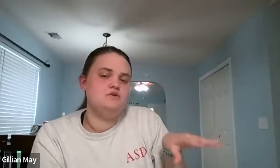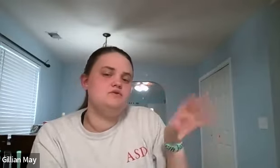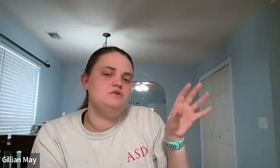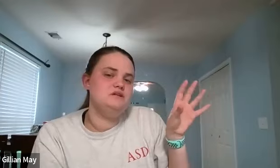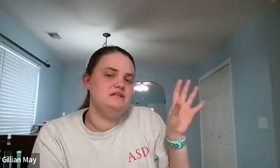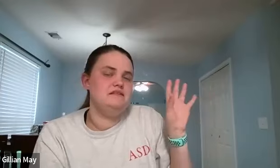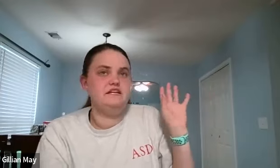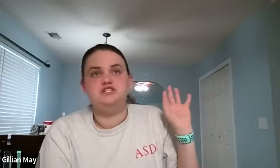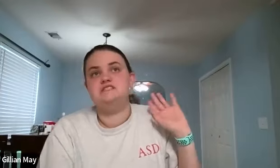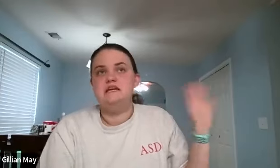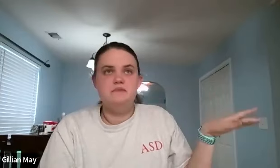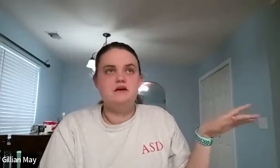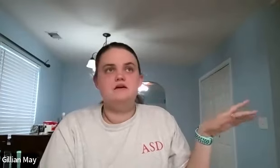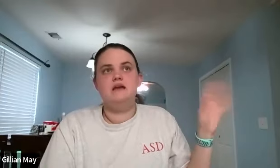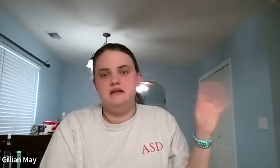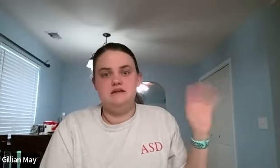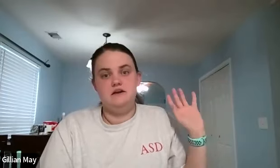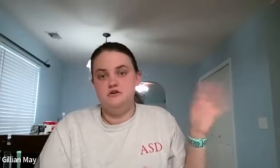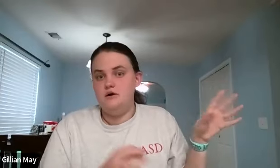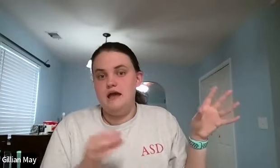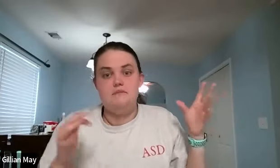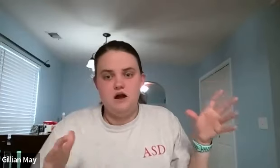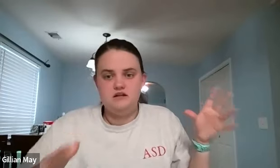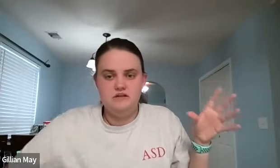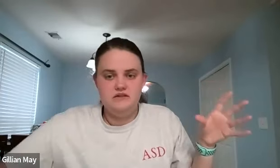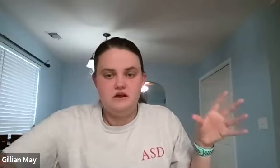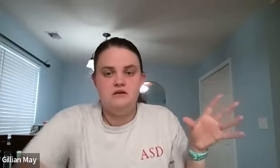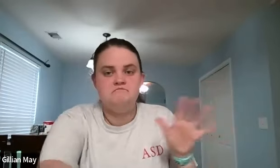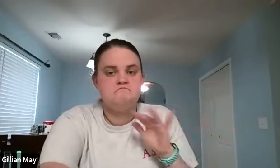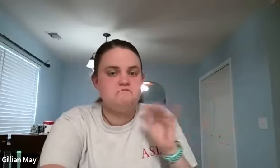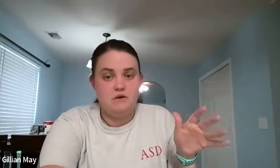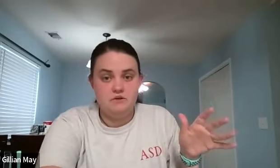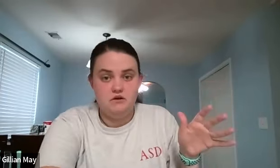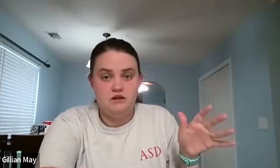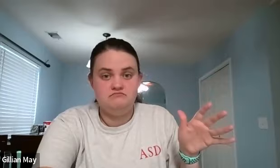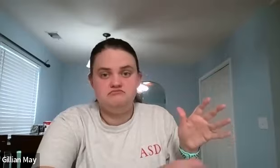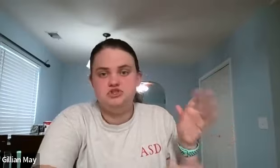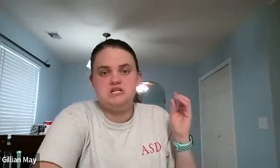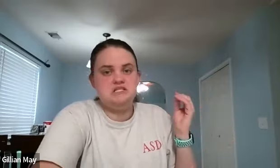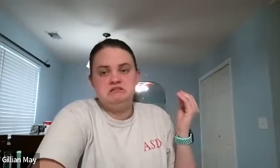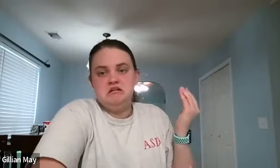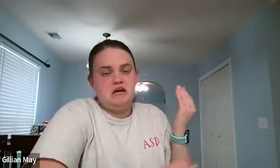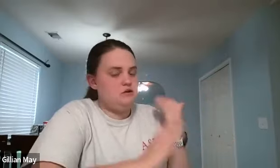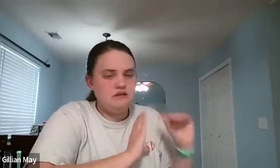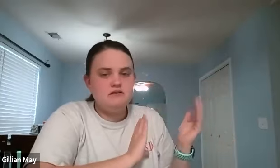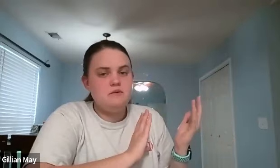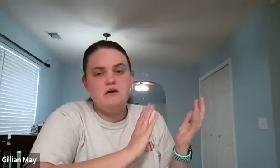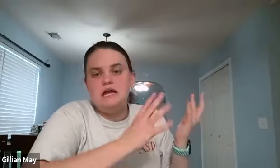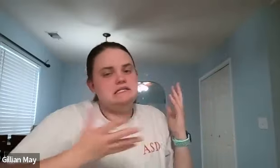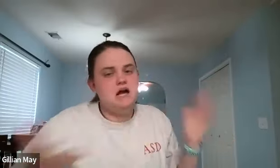you could like just email Katie and let her know, hey, I'm not going to be there, that would be great. Just a quick little email. It's not the end